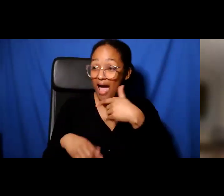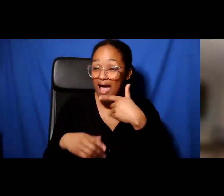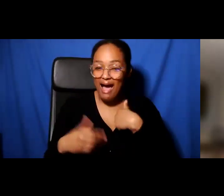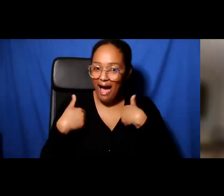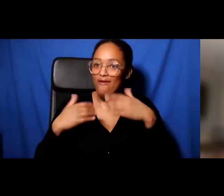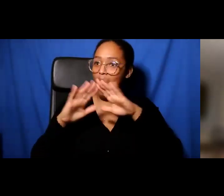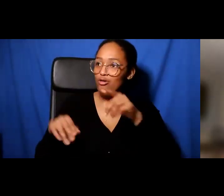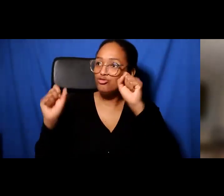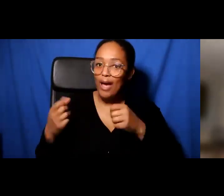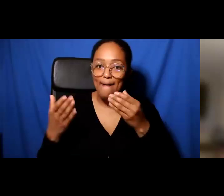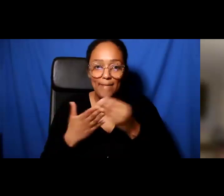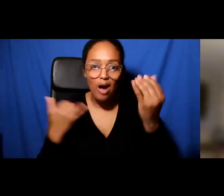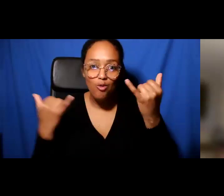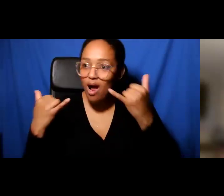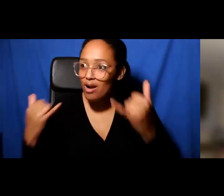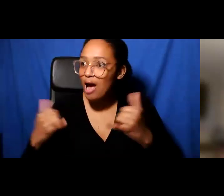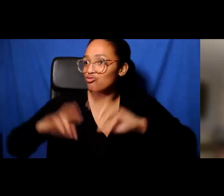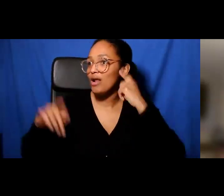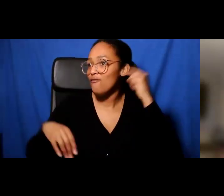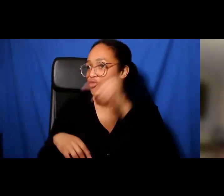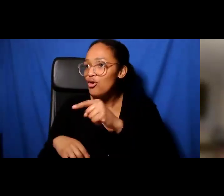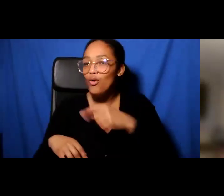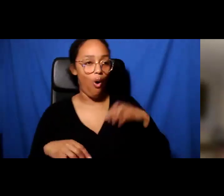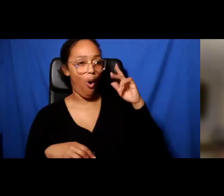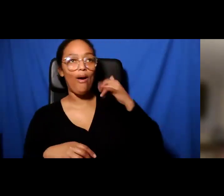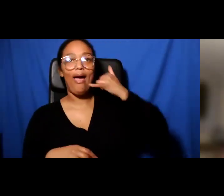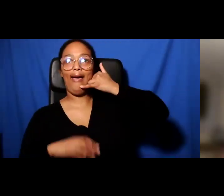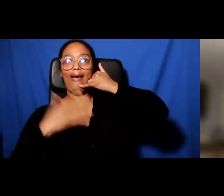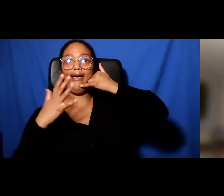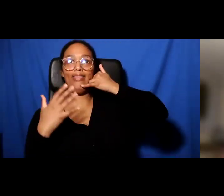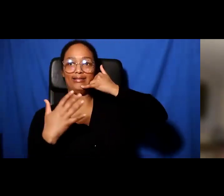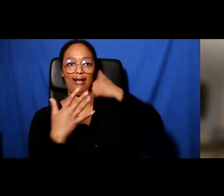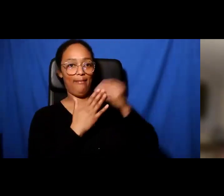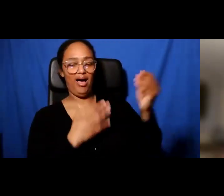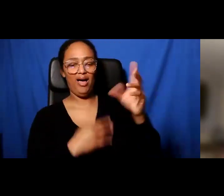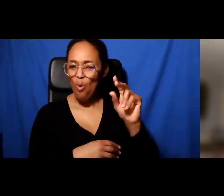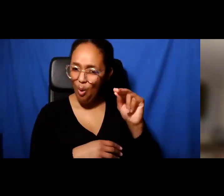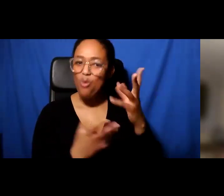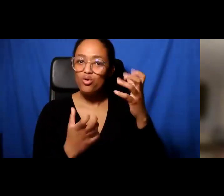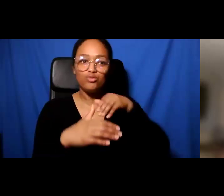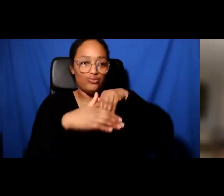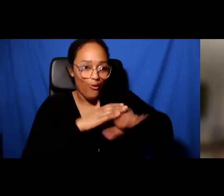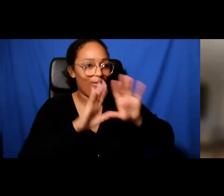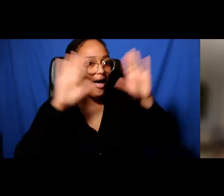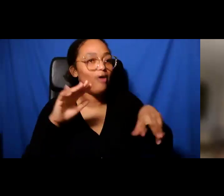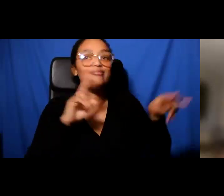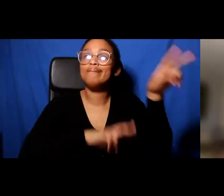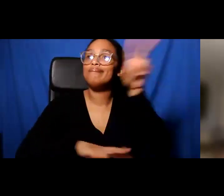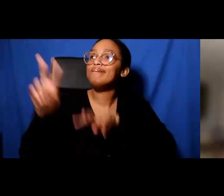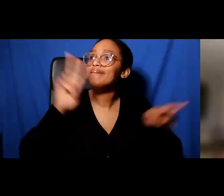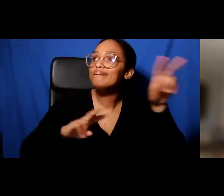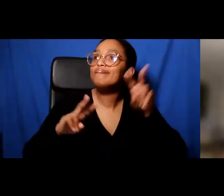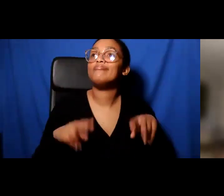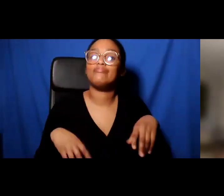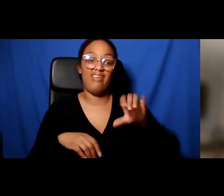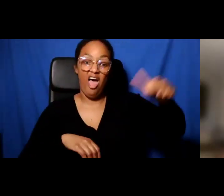believe me and send me the deposit. We want a tour, don't we? We want to walk around. We get an expert to come in and